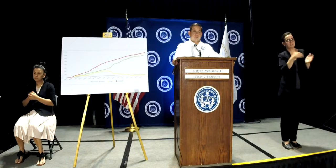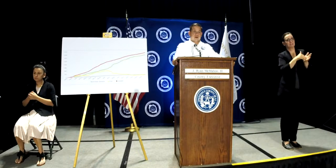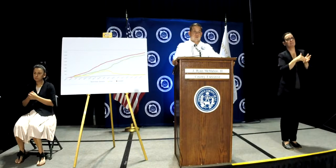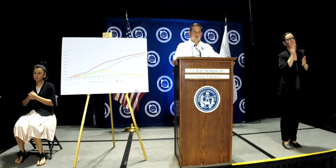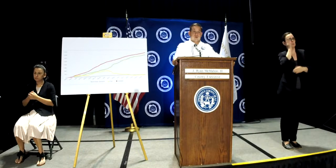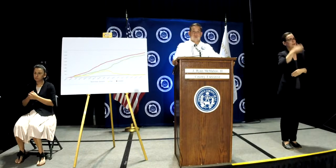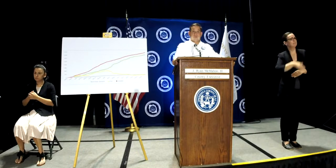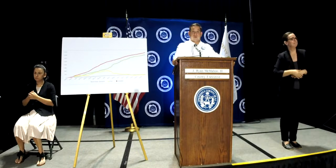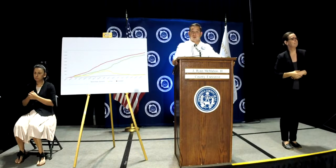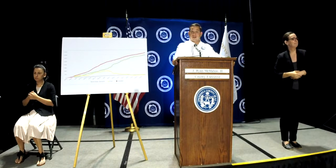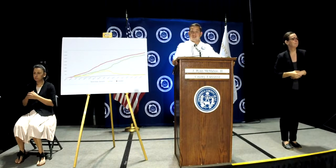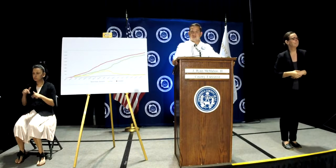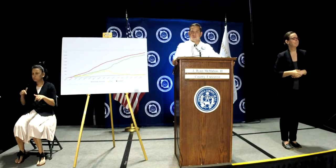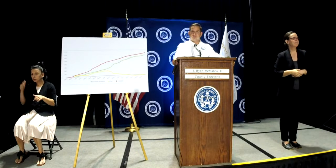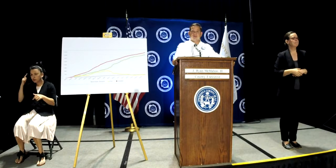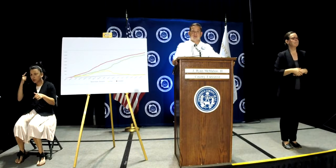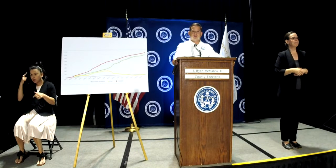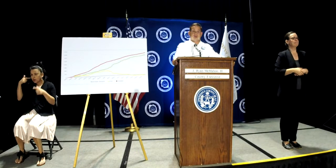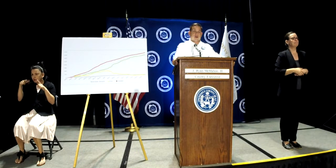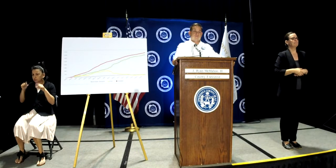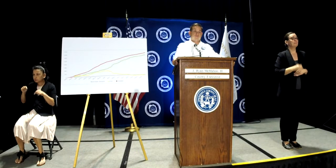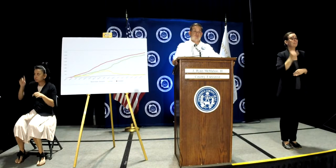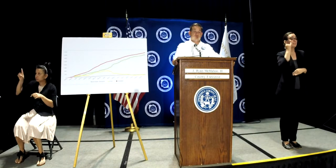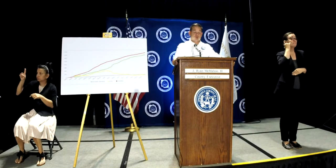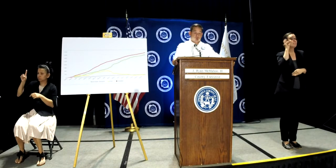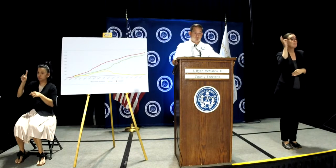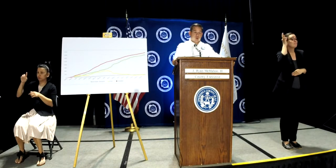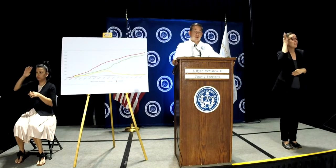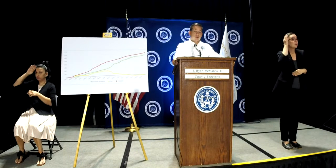help that we don't and really anticipate seeing